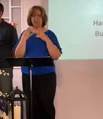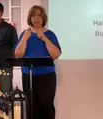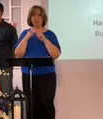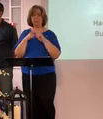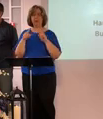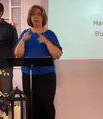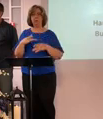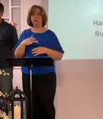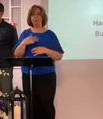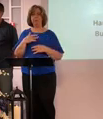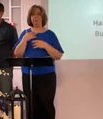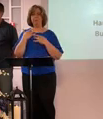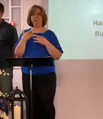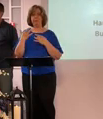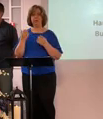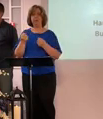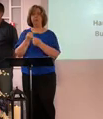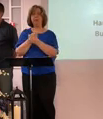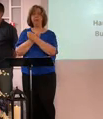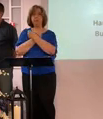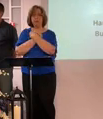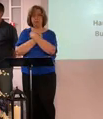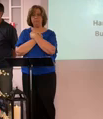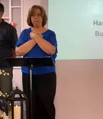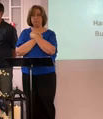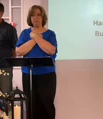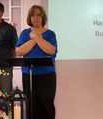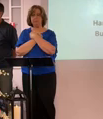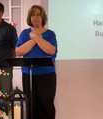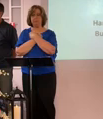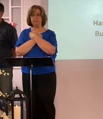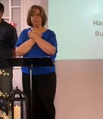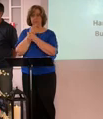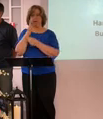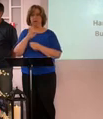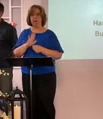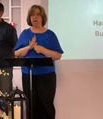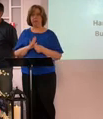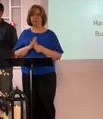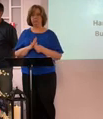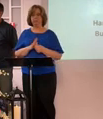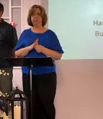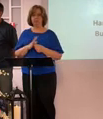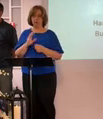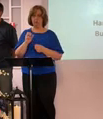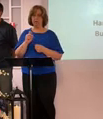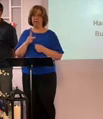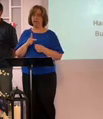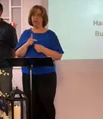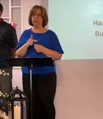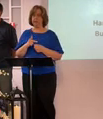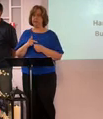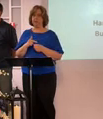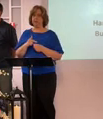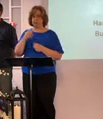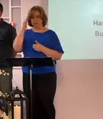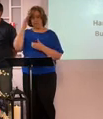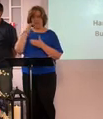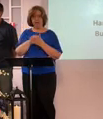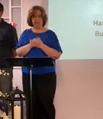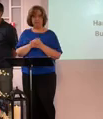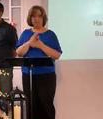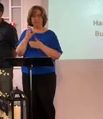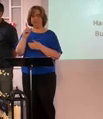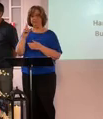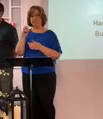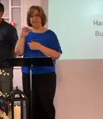just, there was so much love around us that that's why I looked at him like, all right, we'll just do this again, you know? And it was just, I